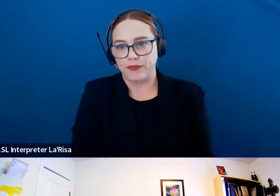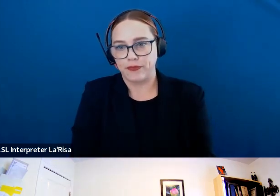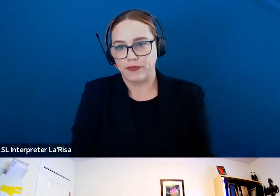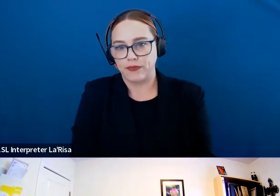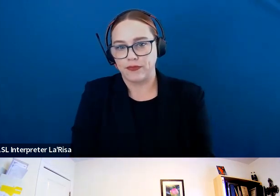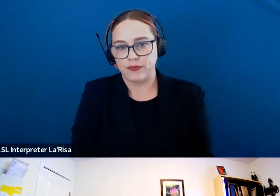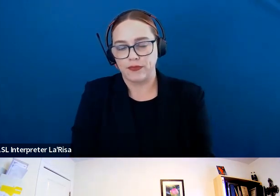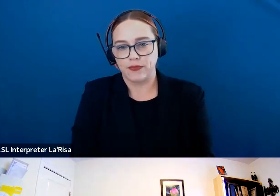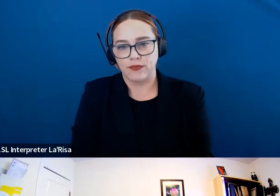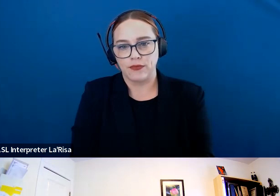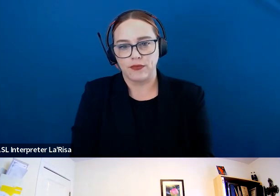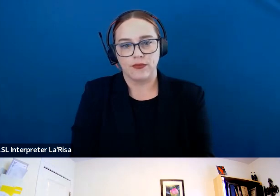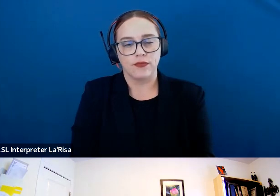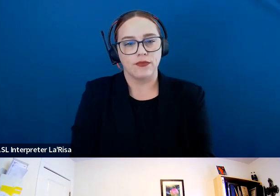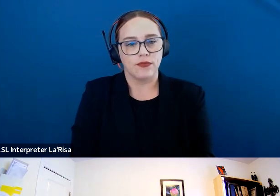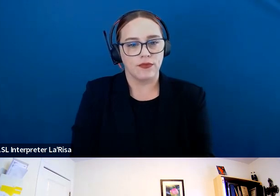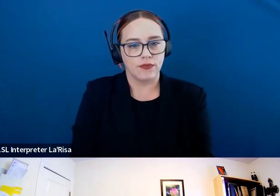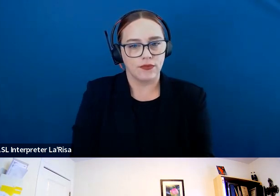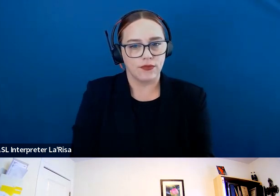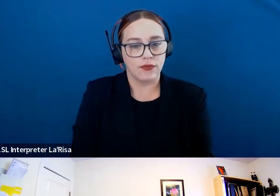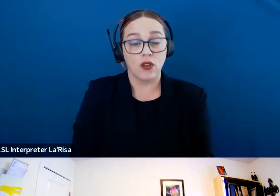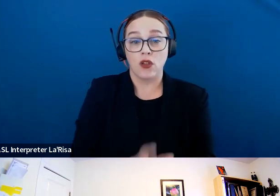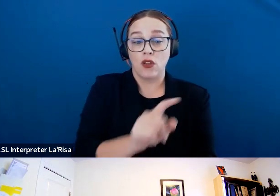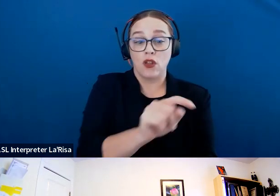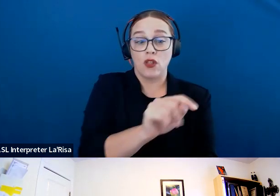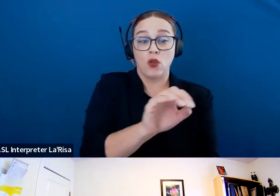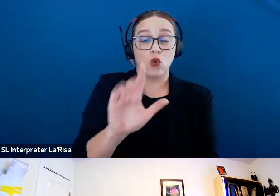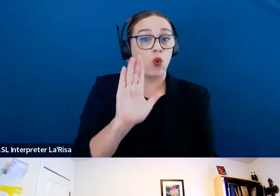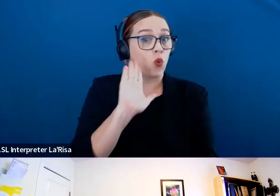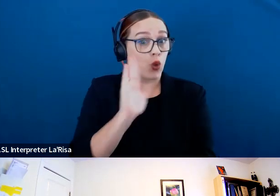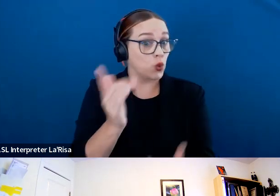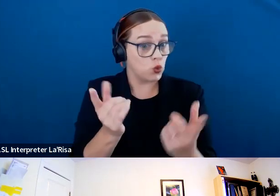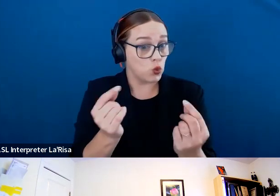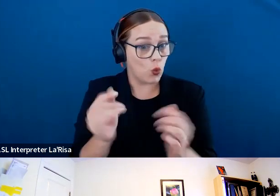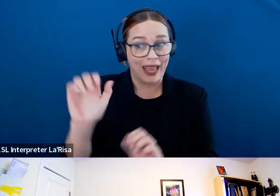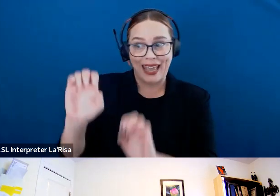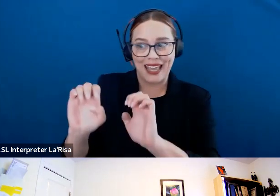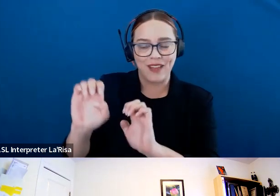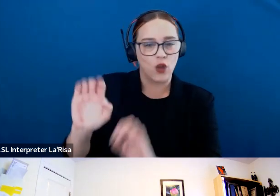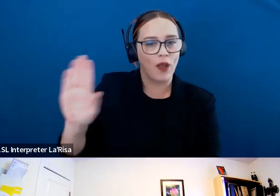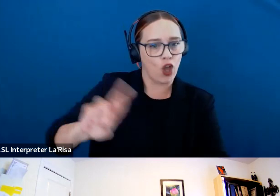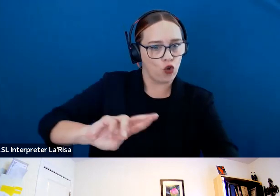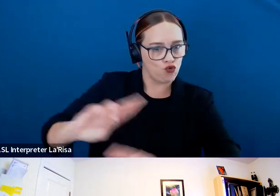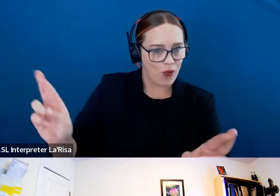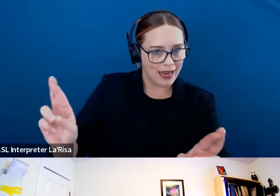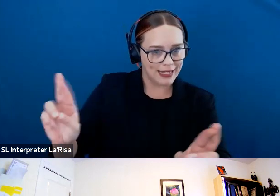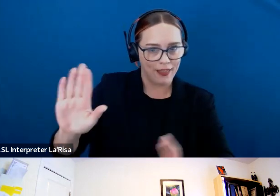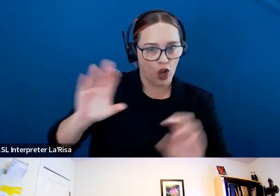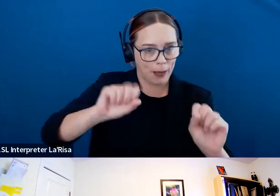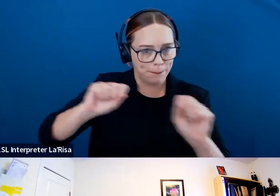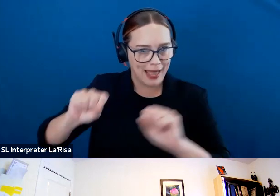the tool, evaluate your CIL's readiness and capacity needs in order to build an effective employment